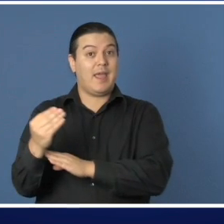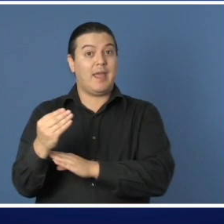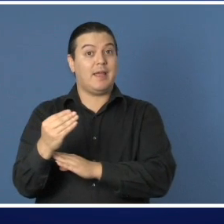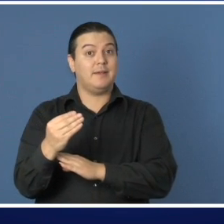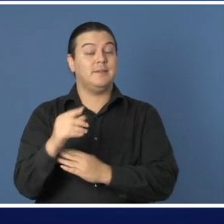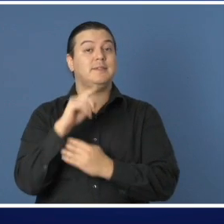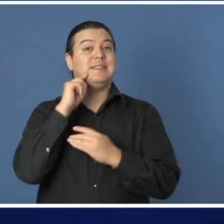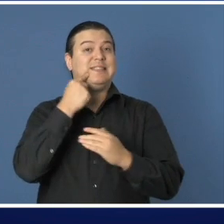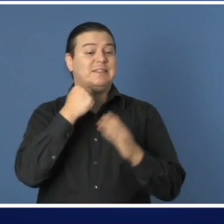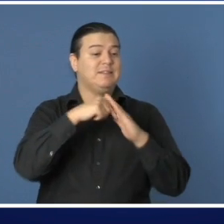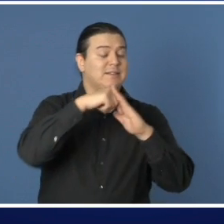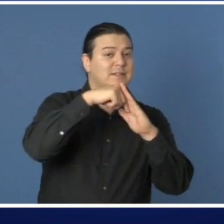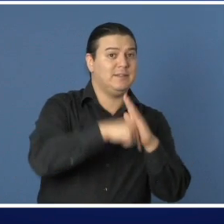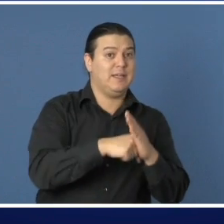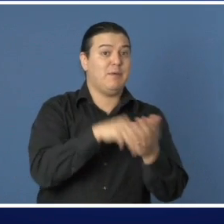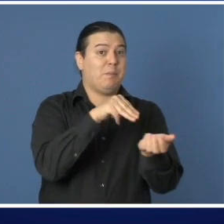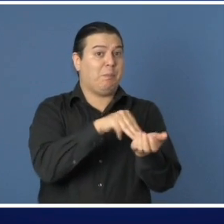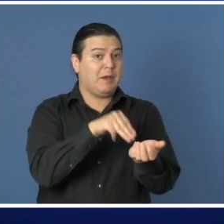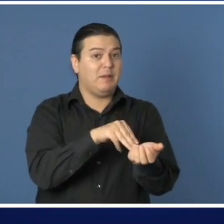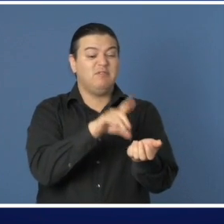and nursing care.